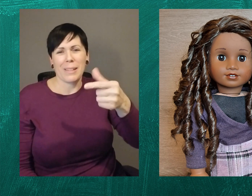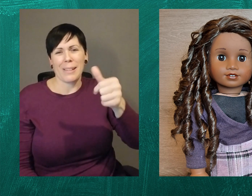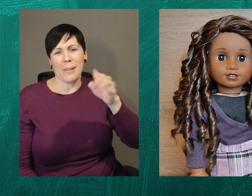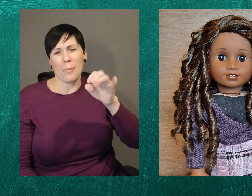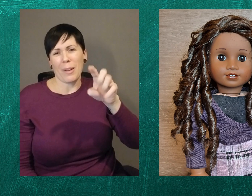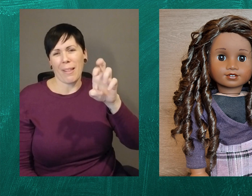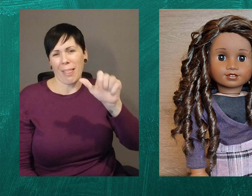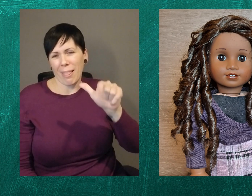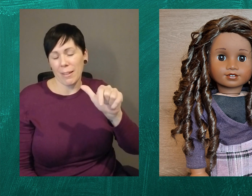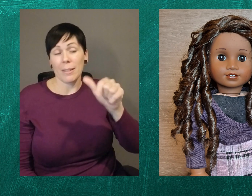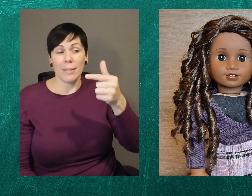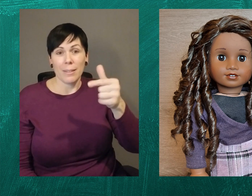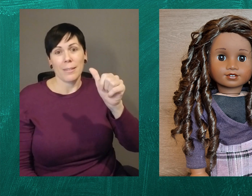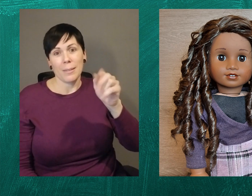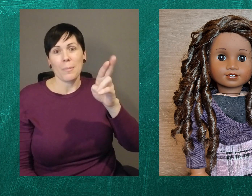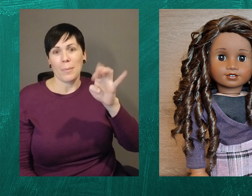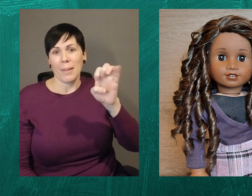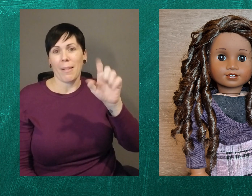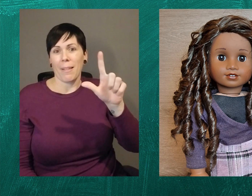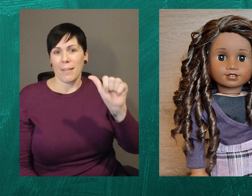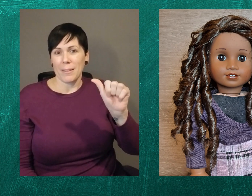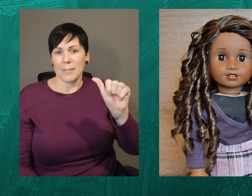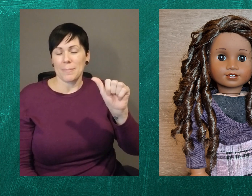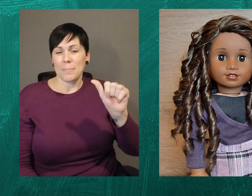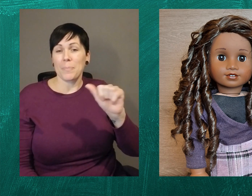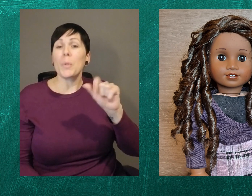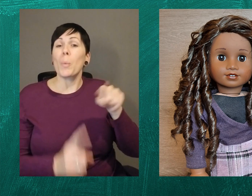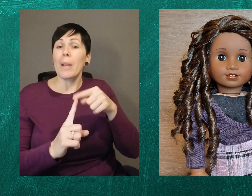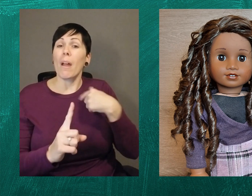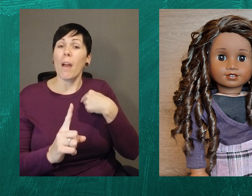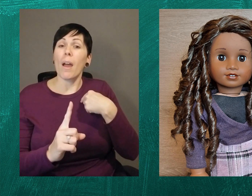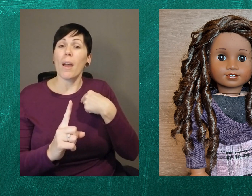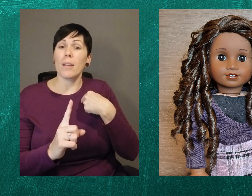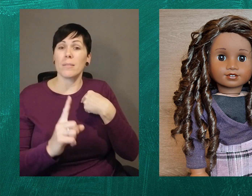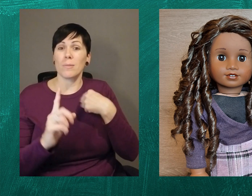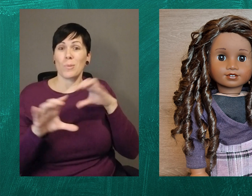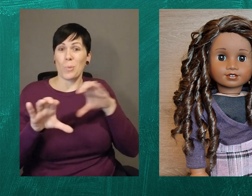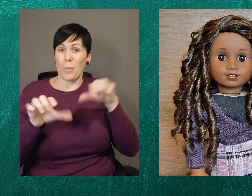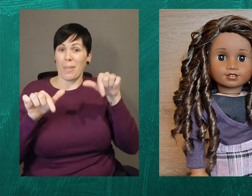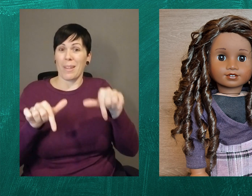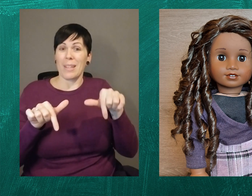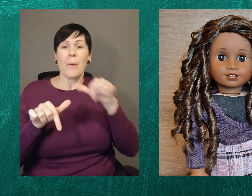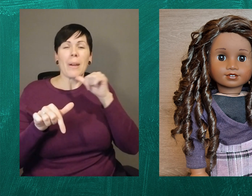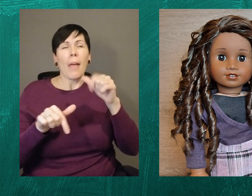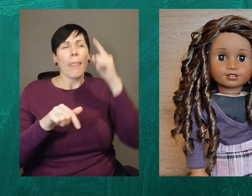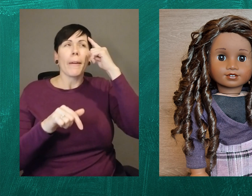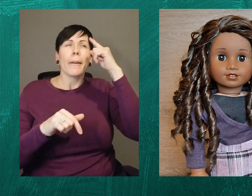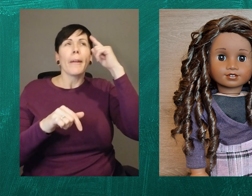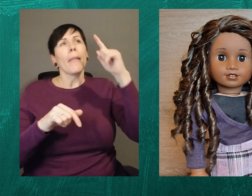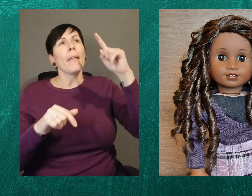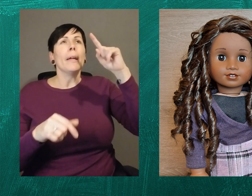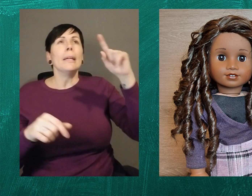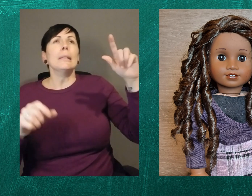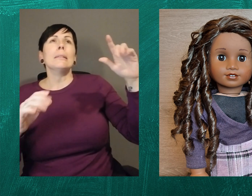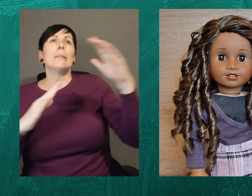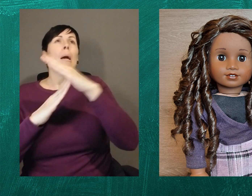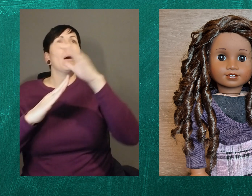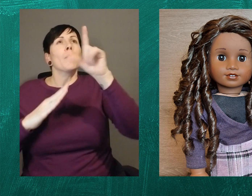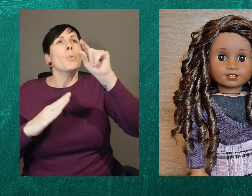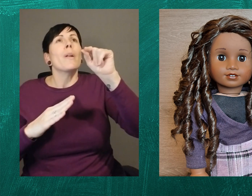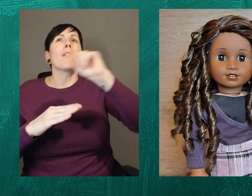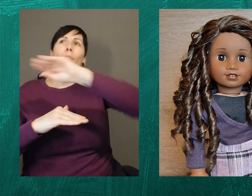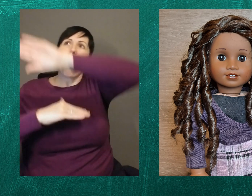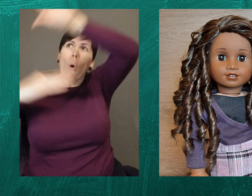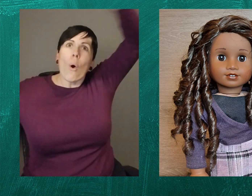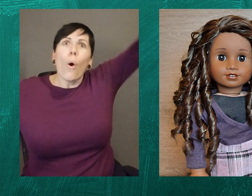when I did this list, I wasn't thinking the top 20 of all the dolls in existence, and I wasn't thinking like the top 20 of like